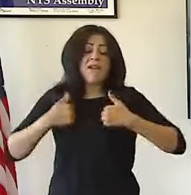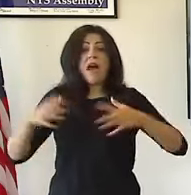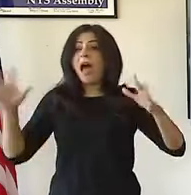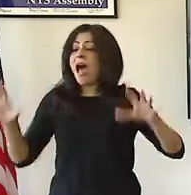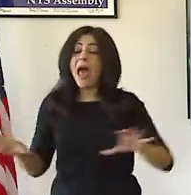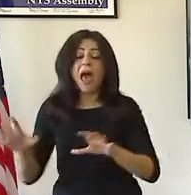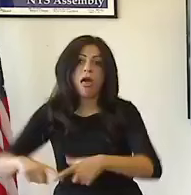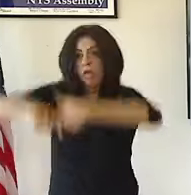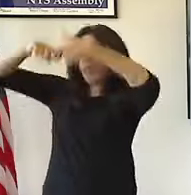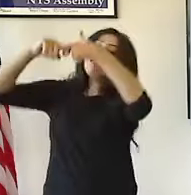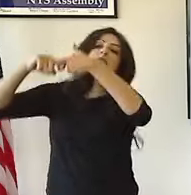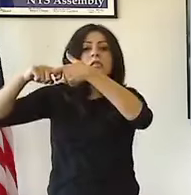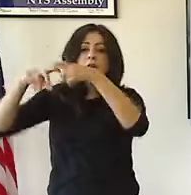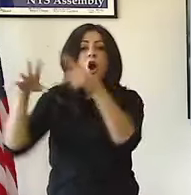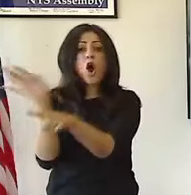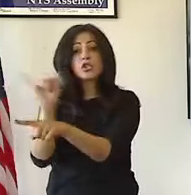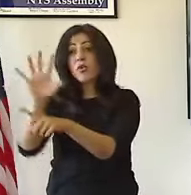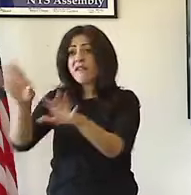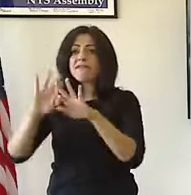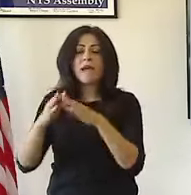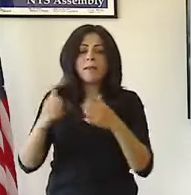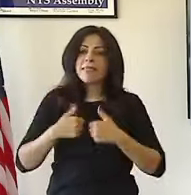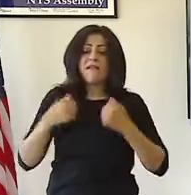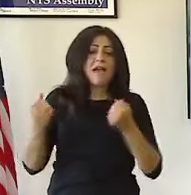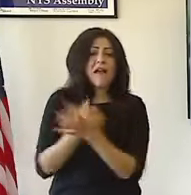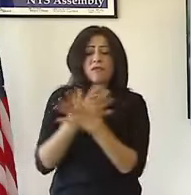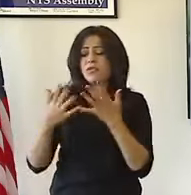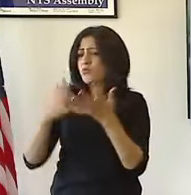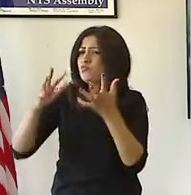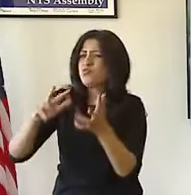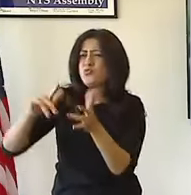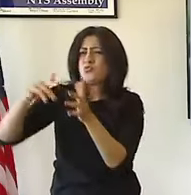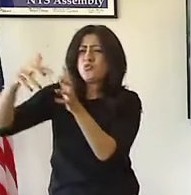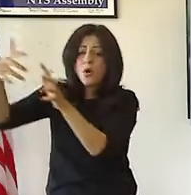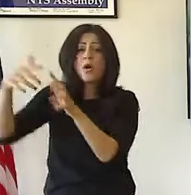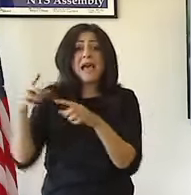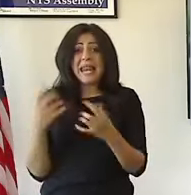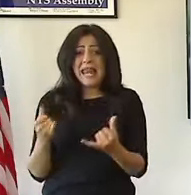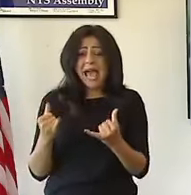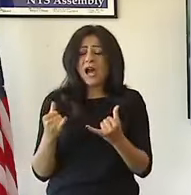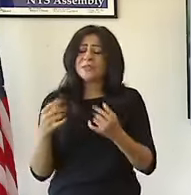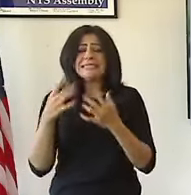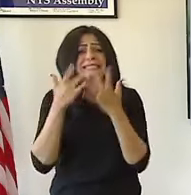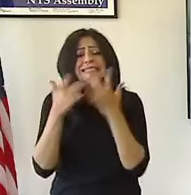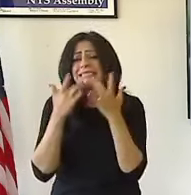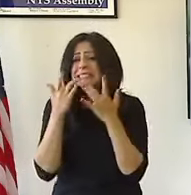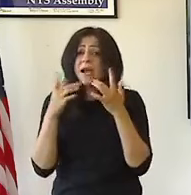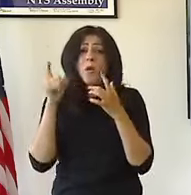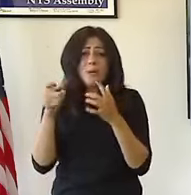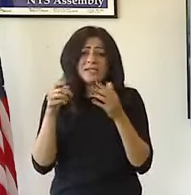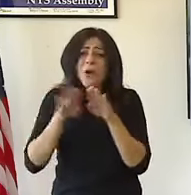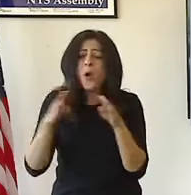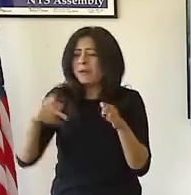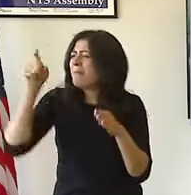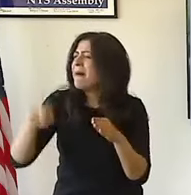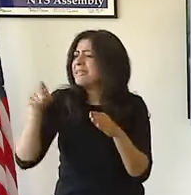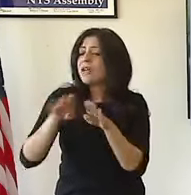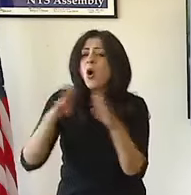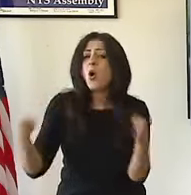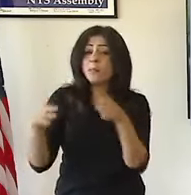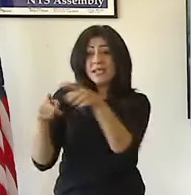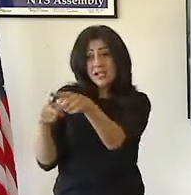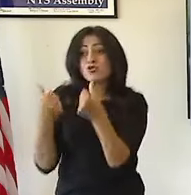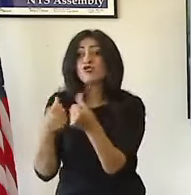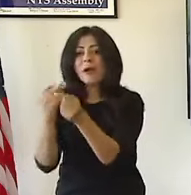in devastating ways. They need to be able to open. They want to do it in a safe way. Please honor